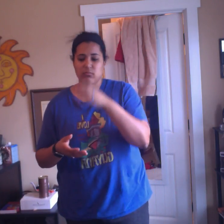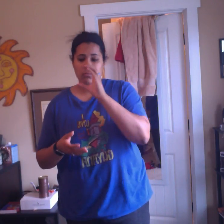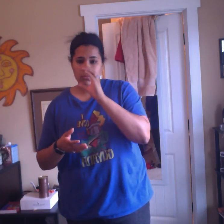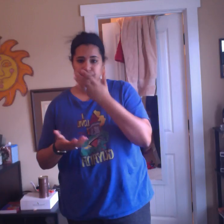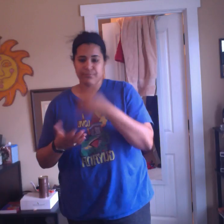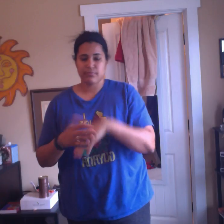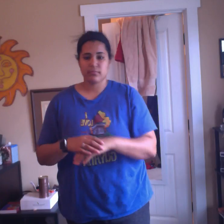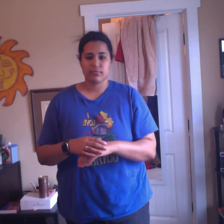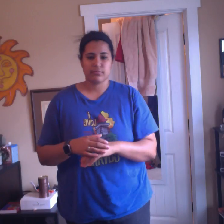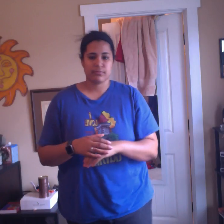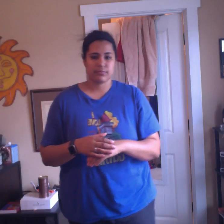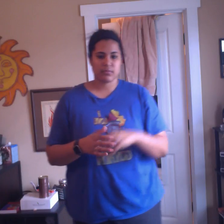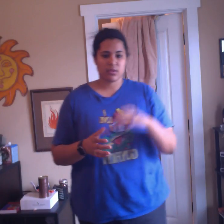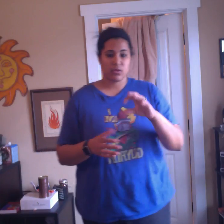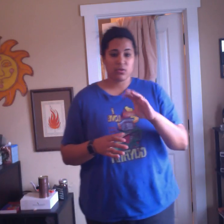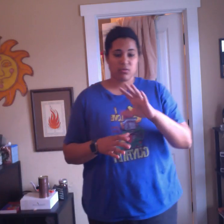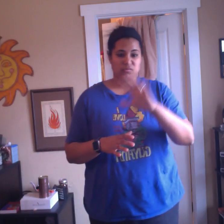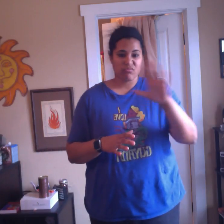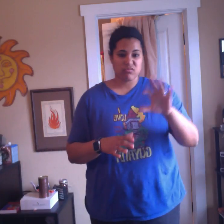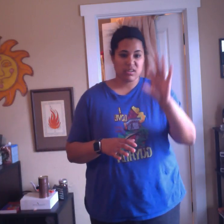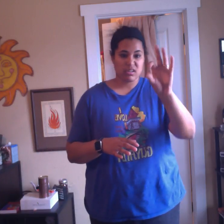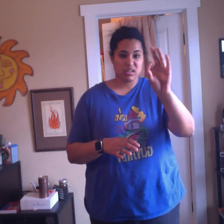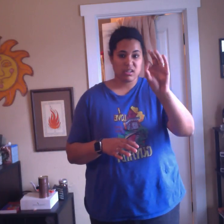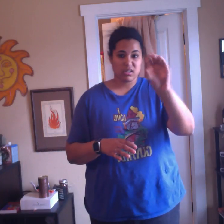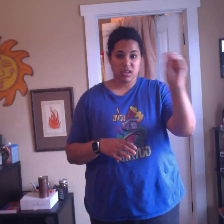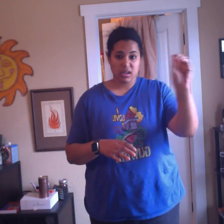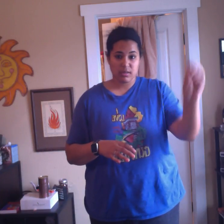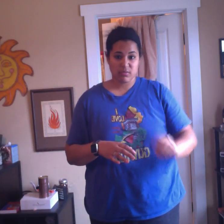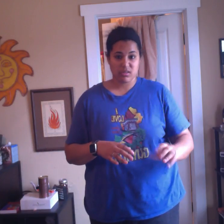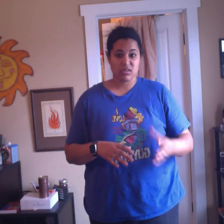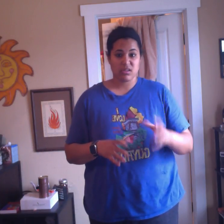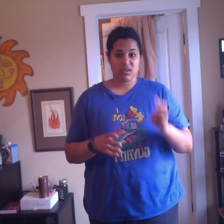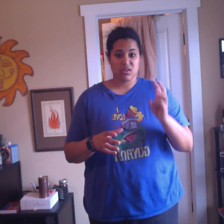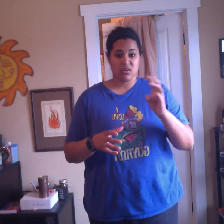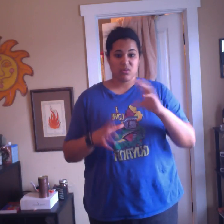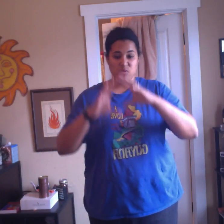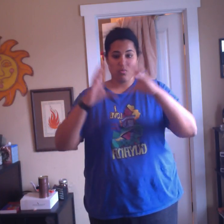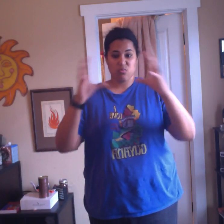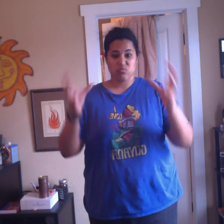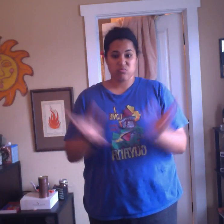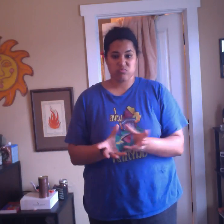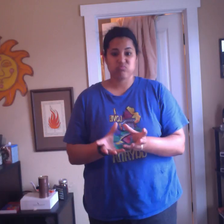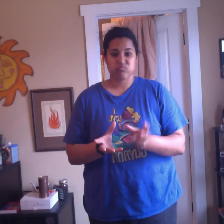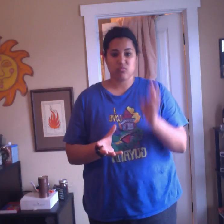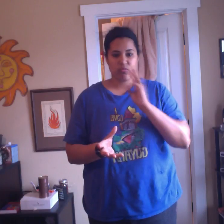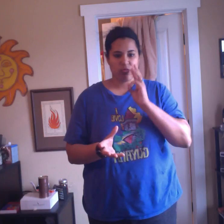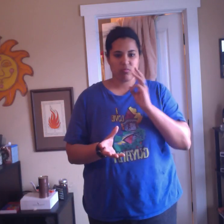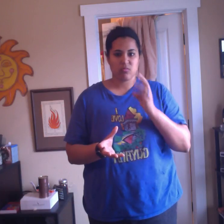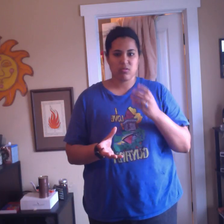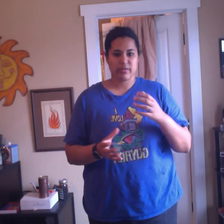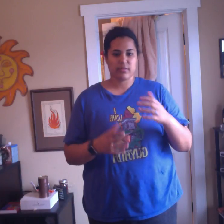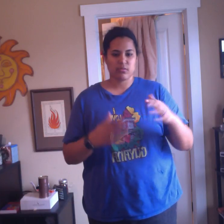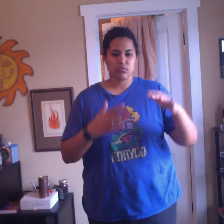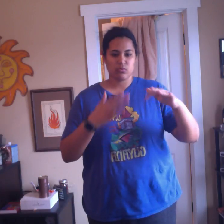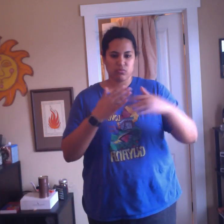over 90% of the Earth's water is in our oceans, let's start there. Heat from the sun transforms some of the liquid on the surface of the oceans